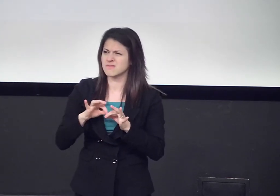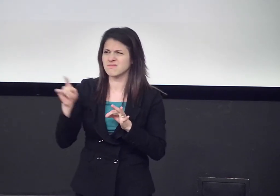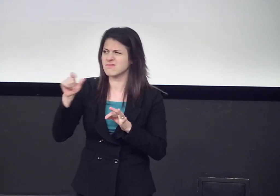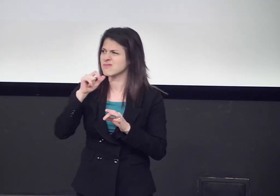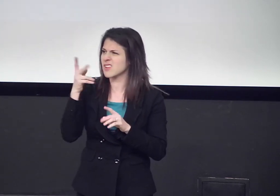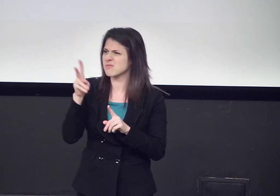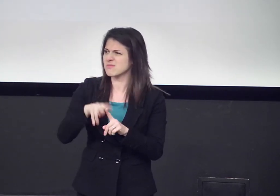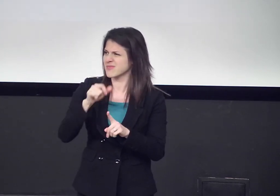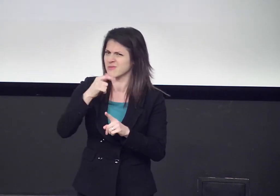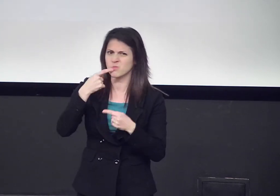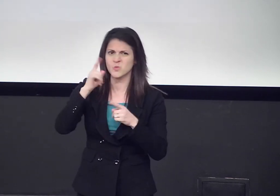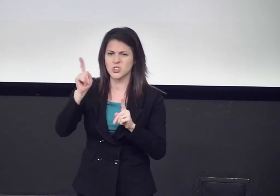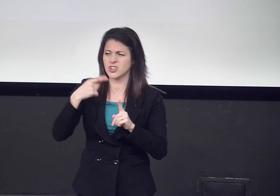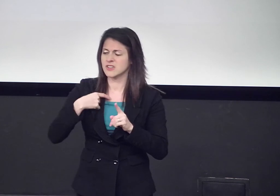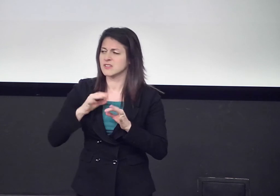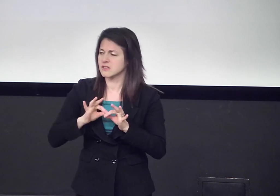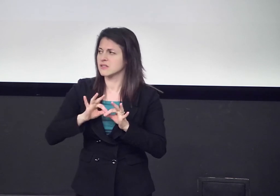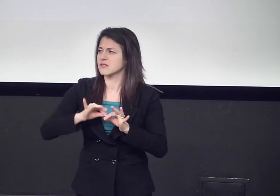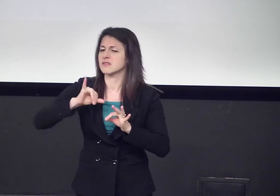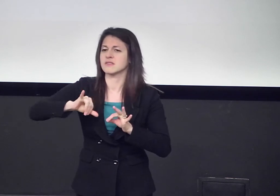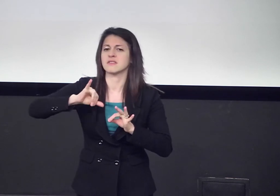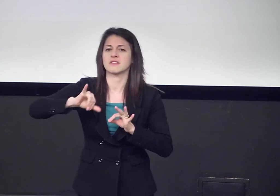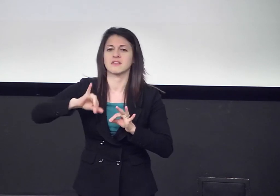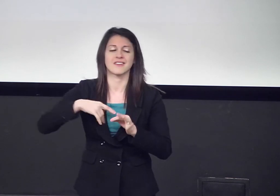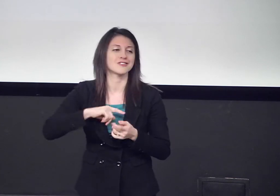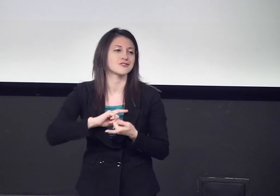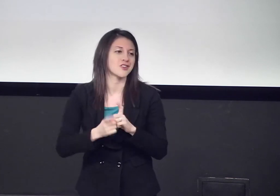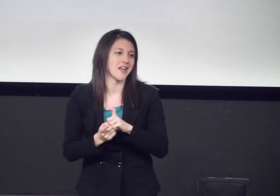by, I realized that some of them weren't effective.